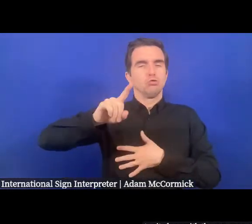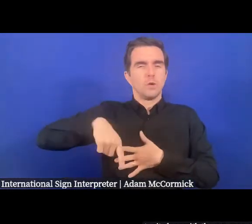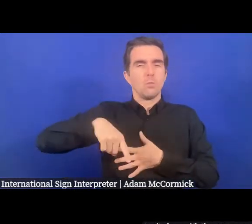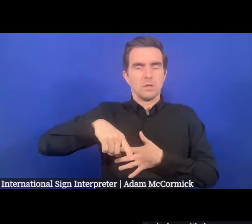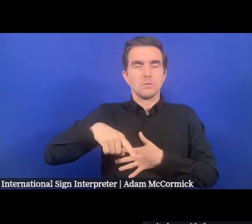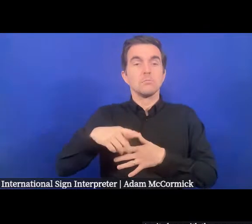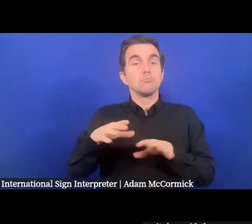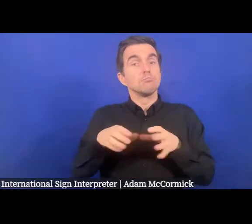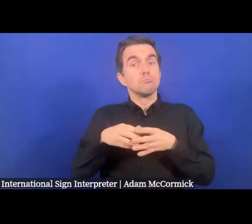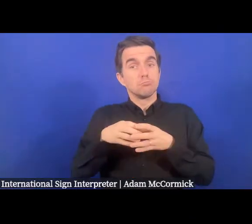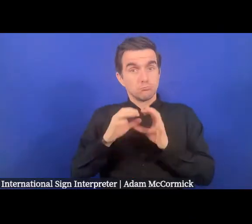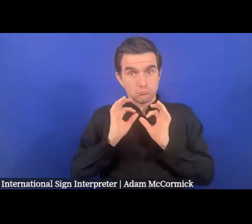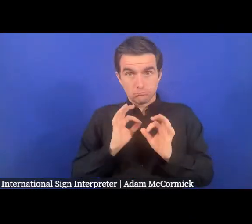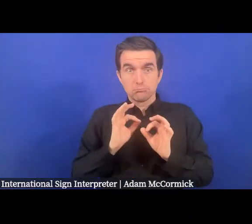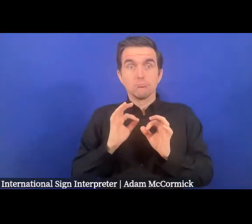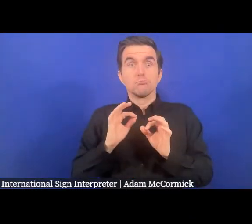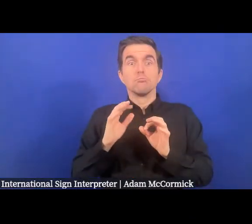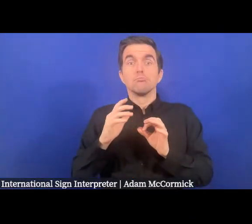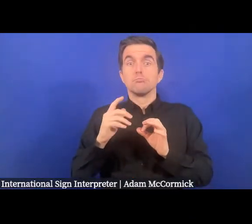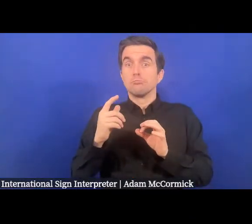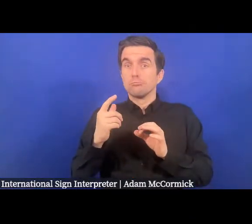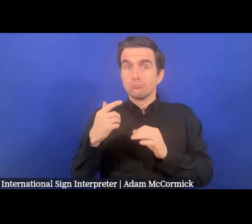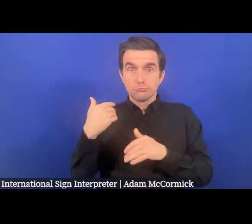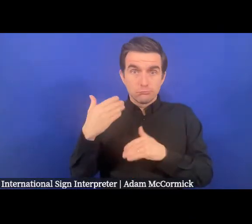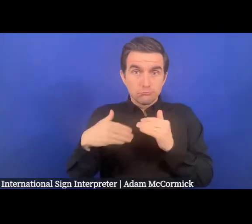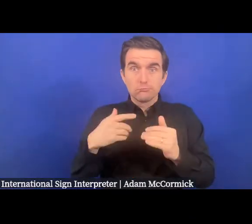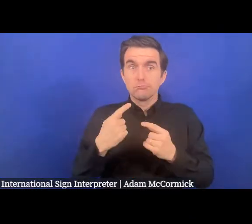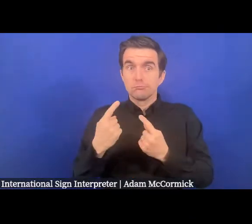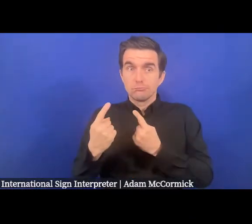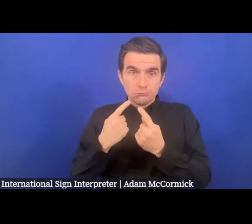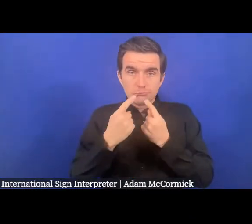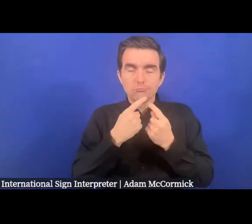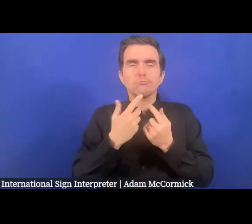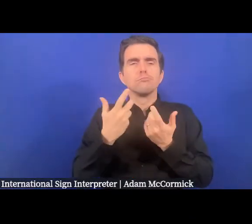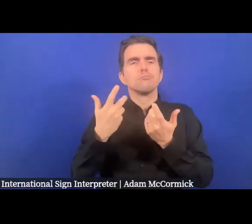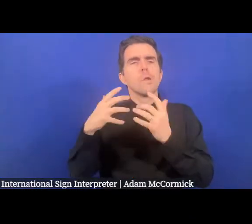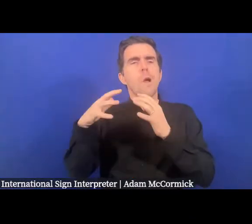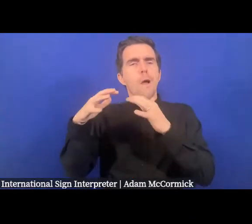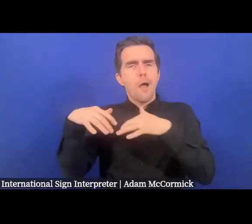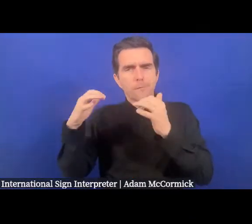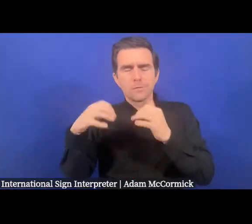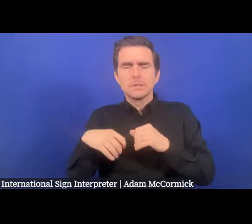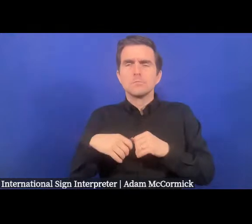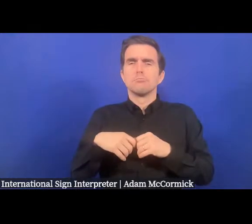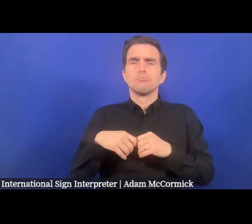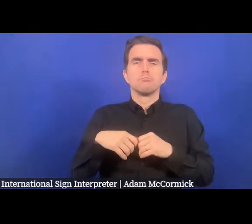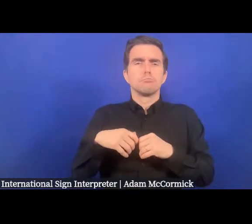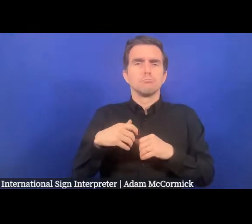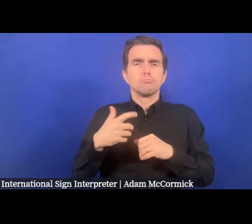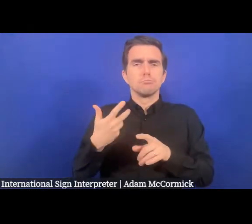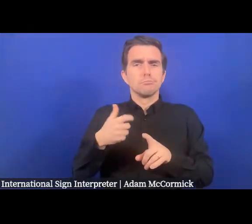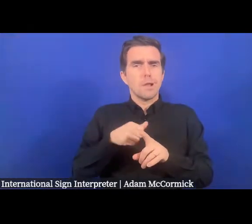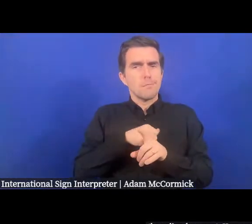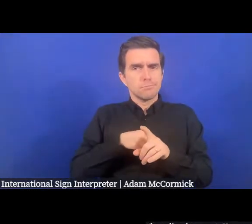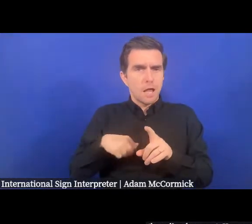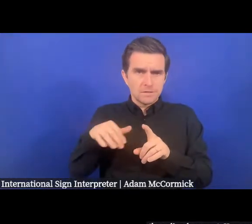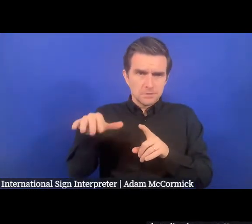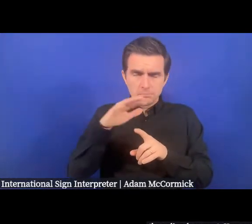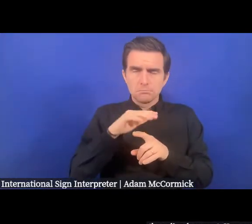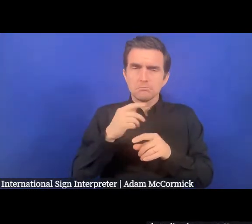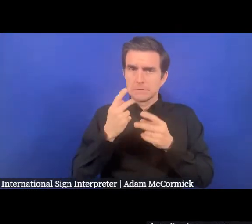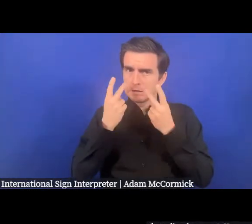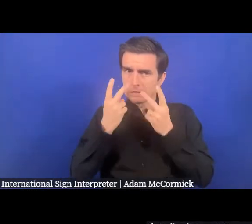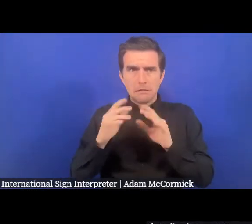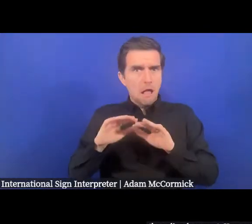policy document. How can we now start to roll out the national tourism policy document? How we can begin to